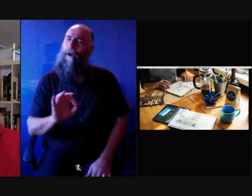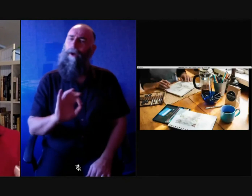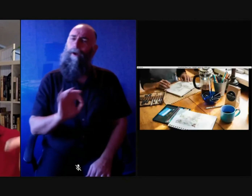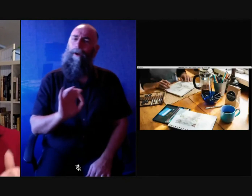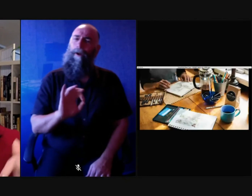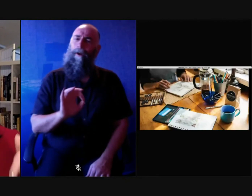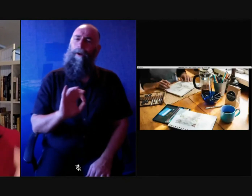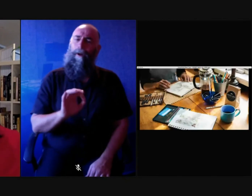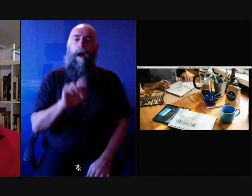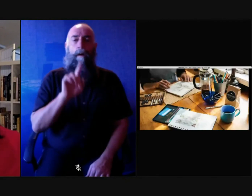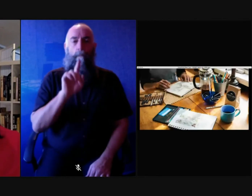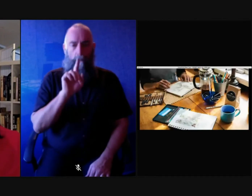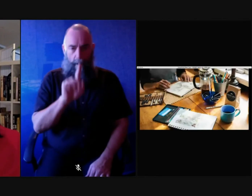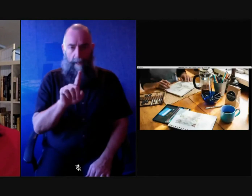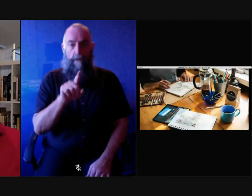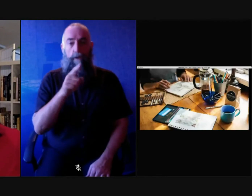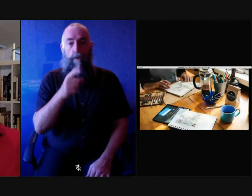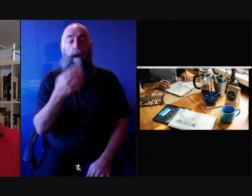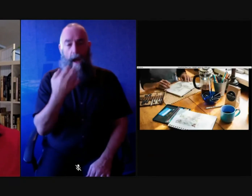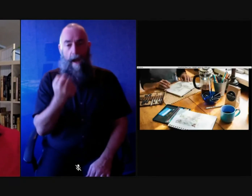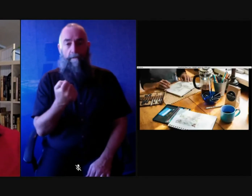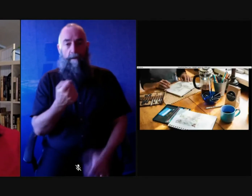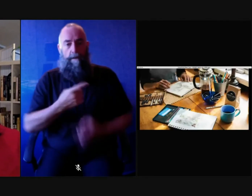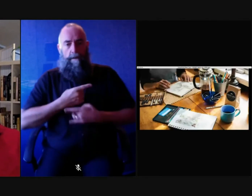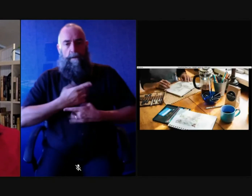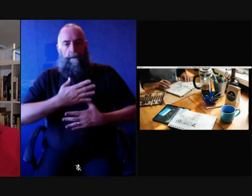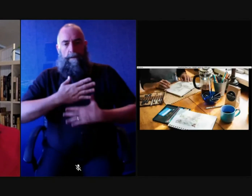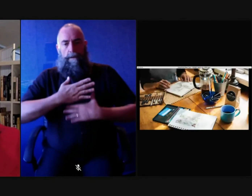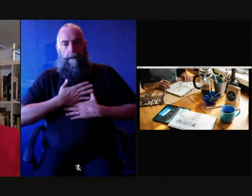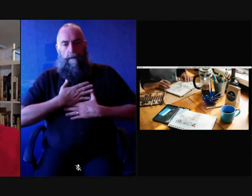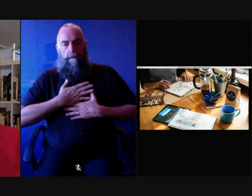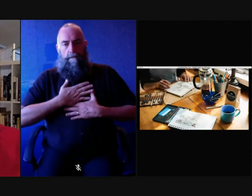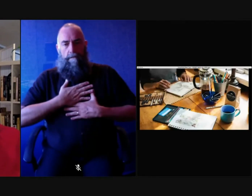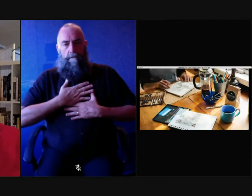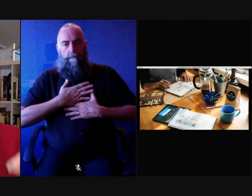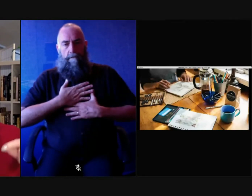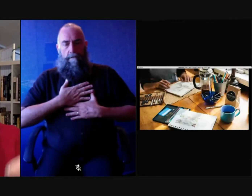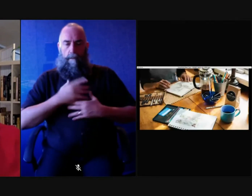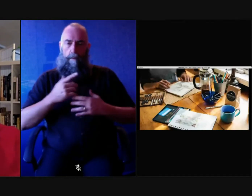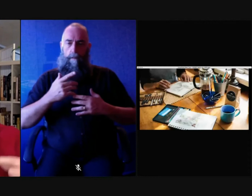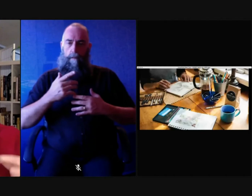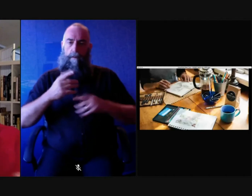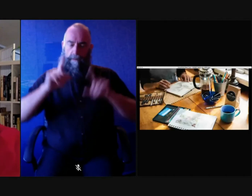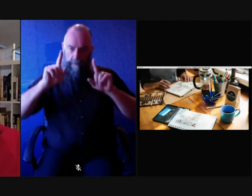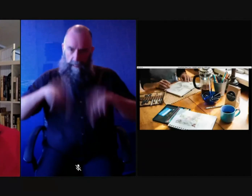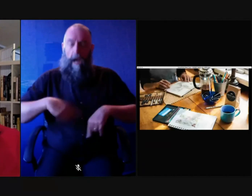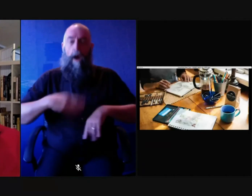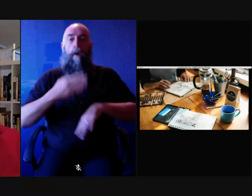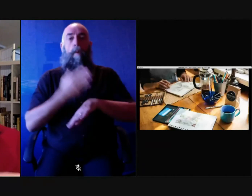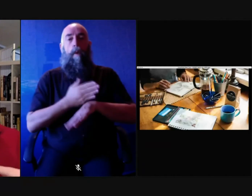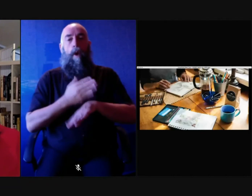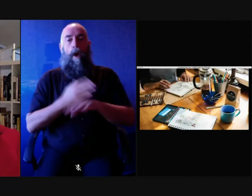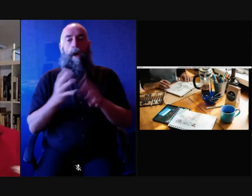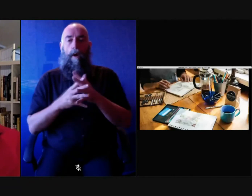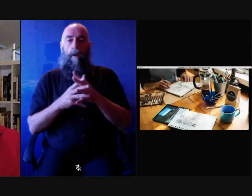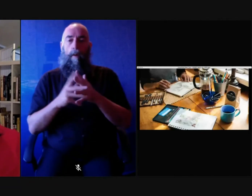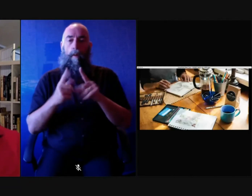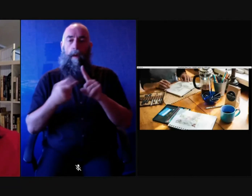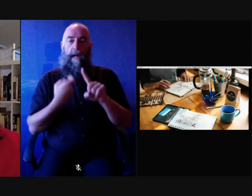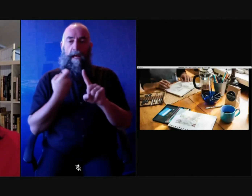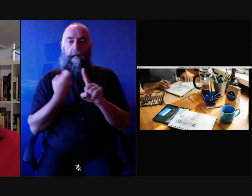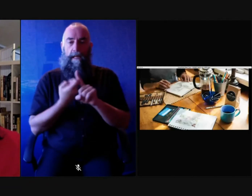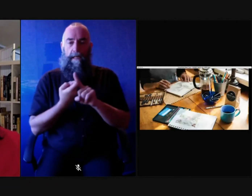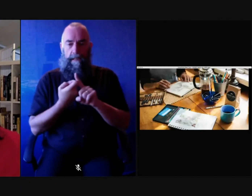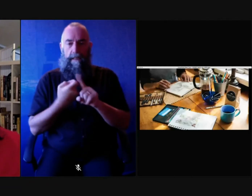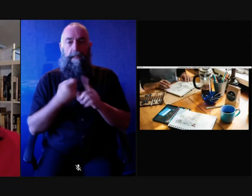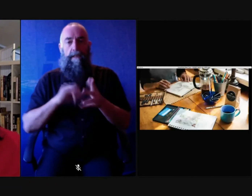you have with yourself at the beginning of your working week to help you work out what you want to focus